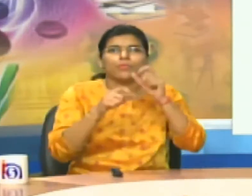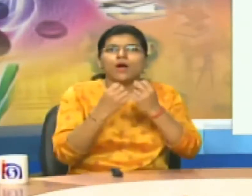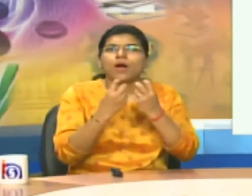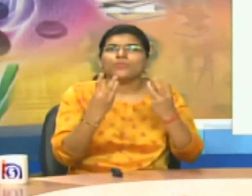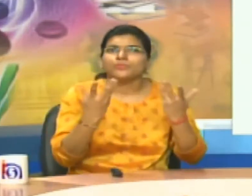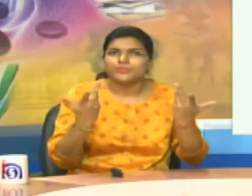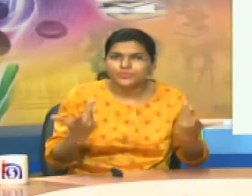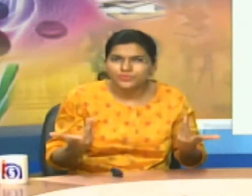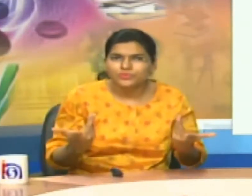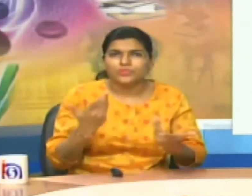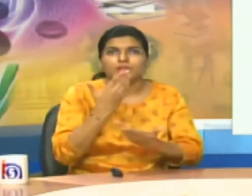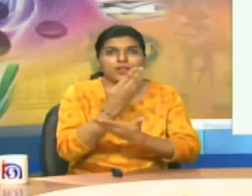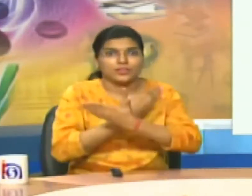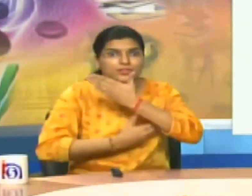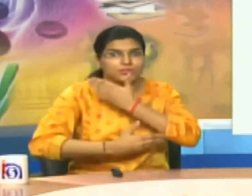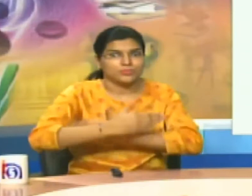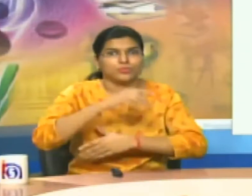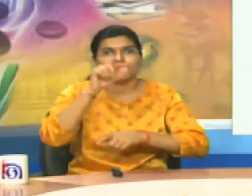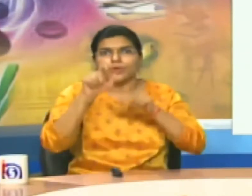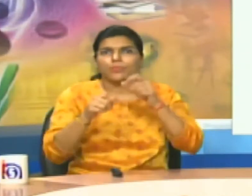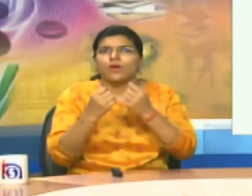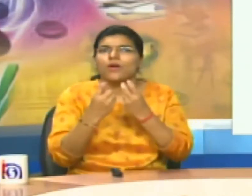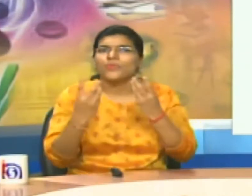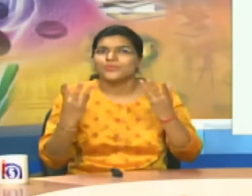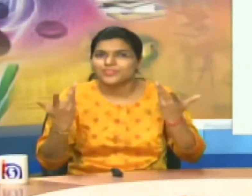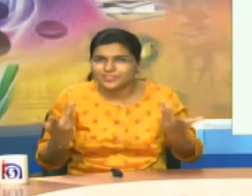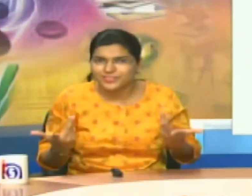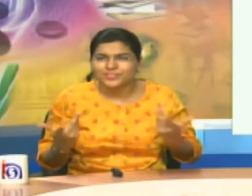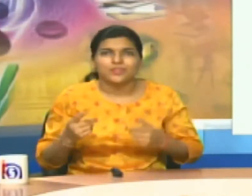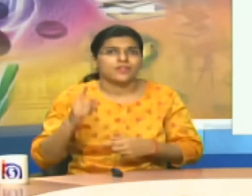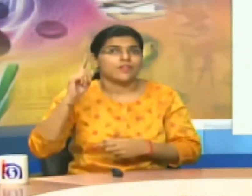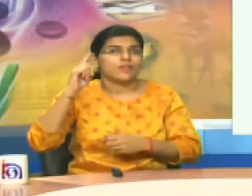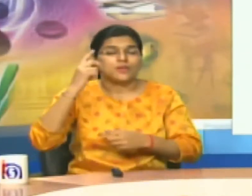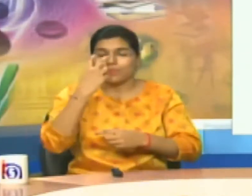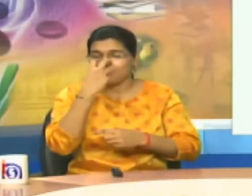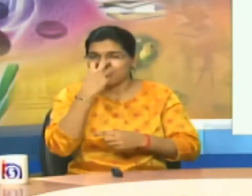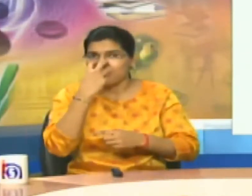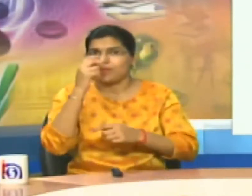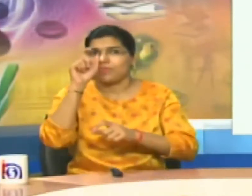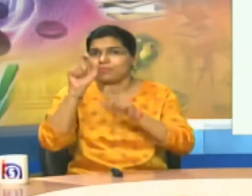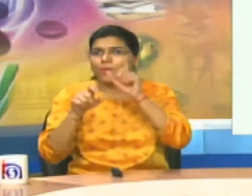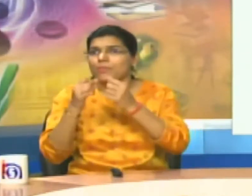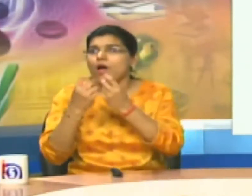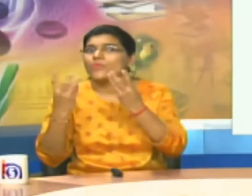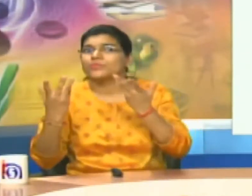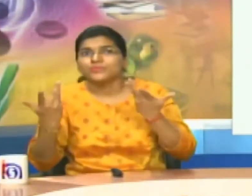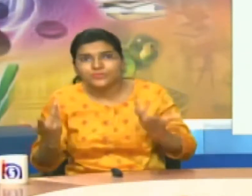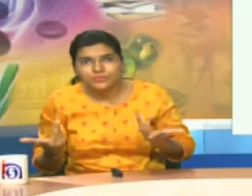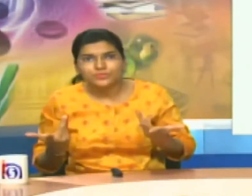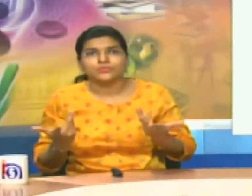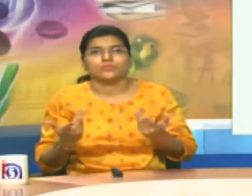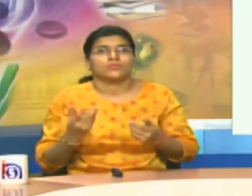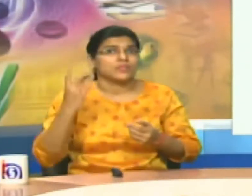is population counting, how many people are hearing, how many people are differently abled, how many people